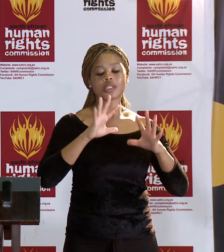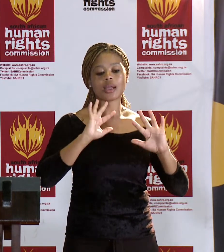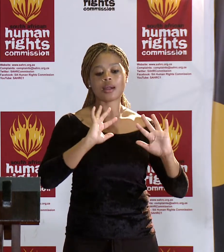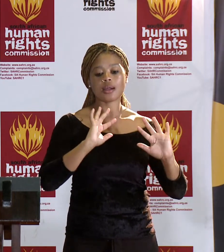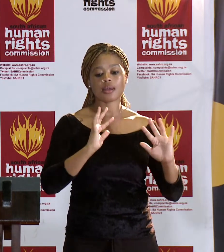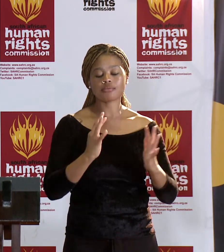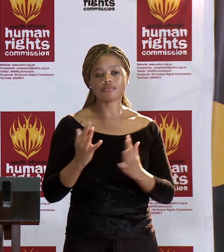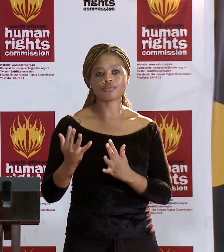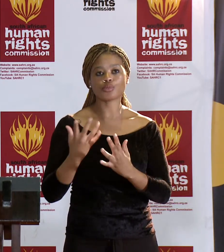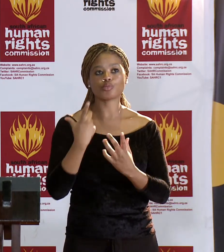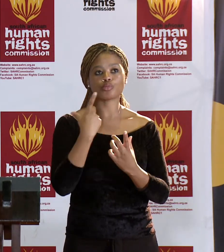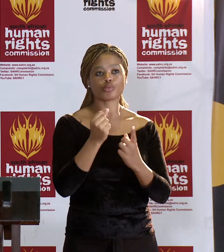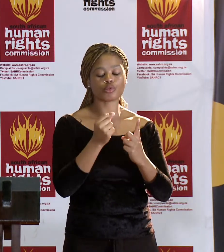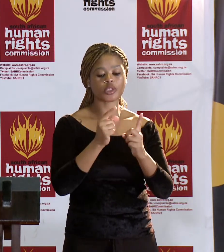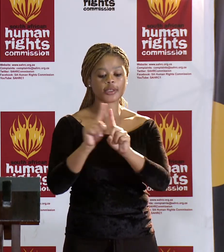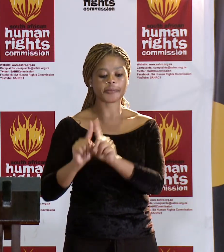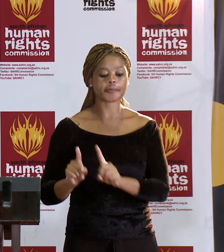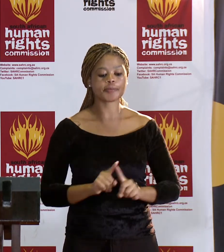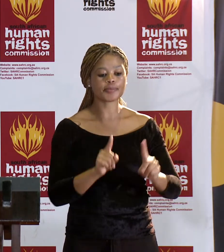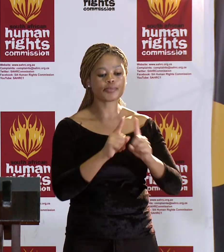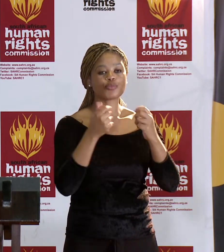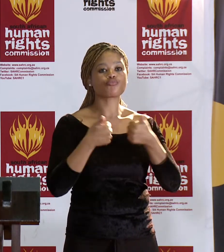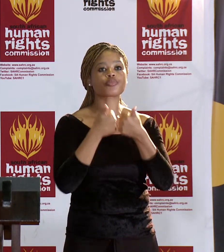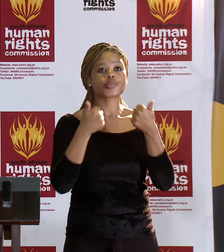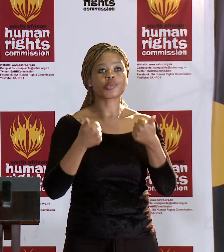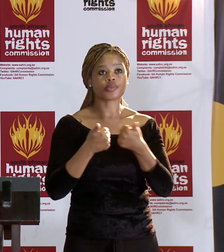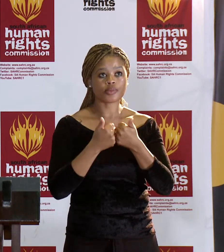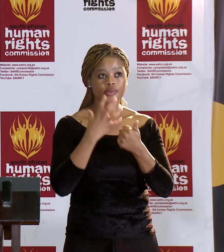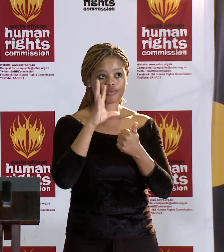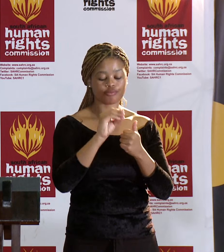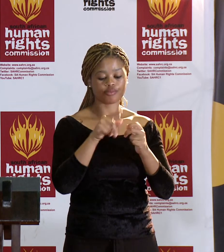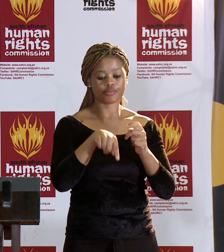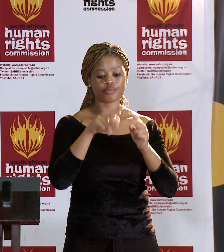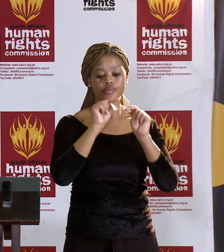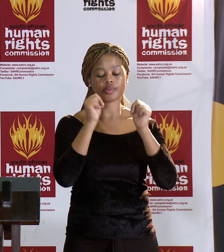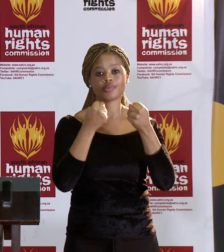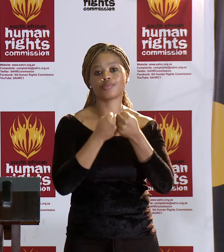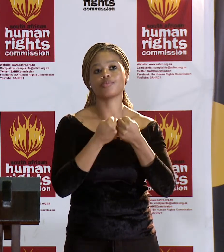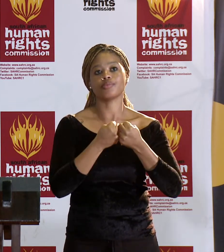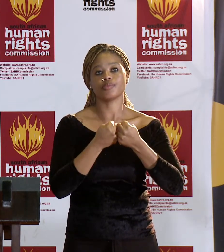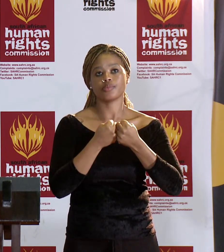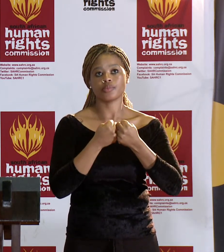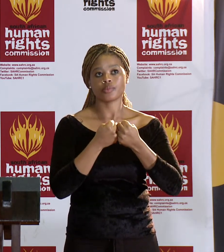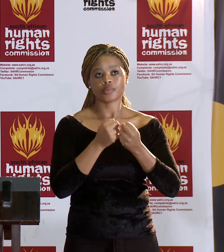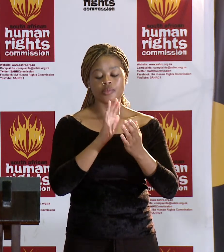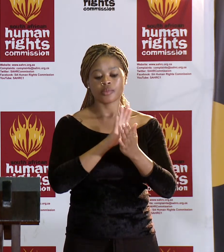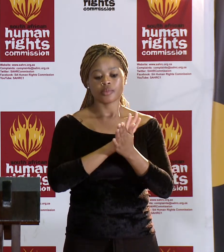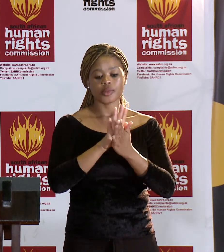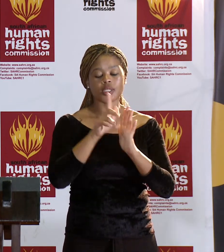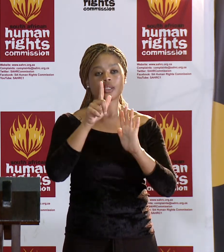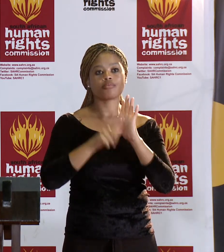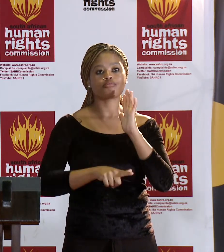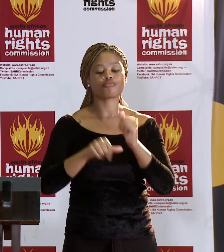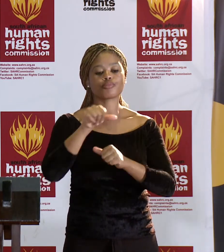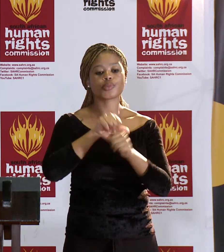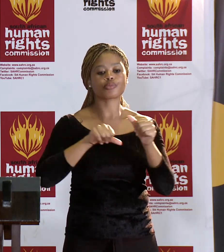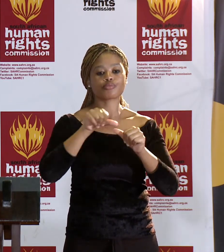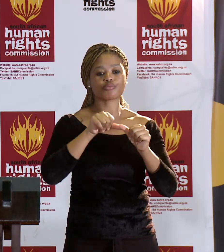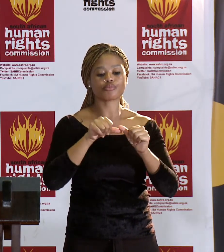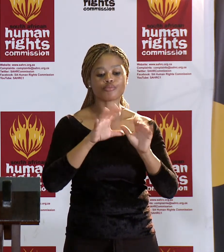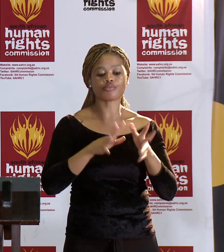might deal with the various challenges facing the nation, a lack of social solidarity, all of